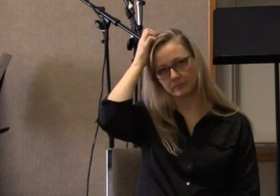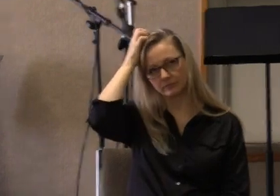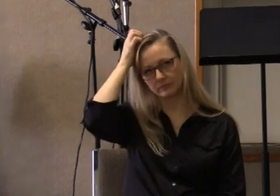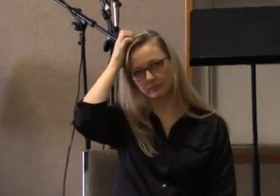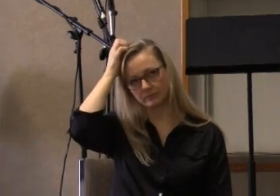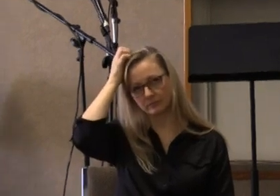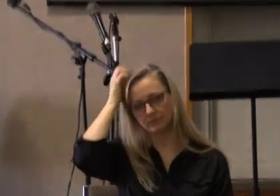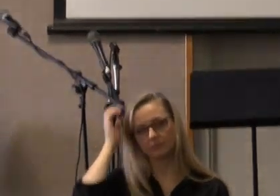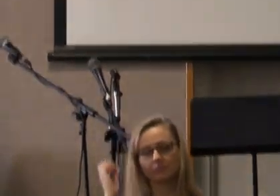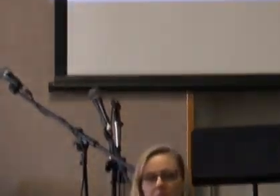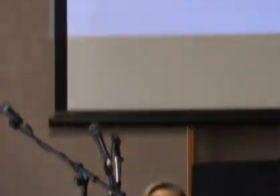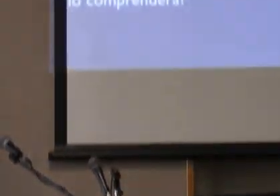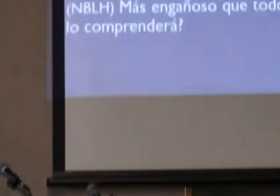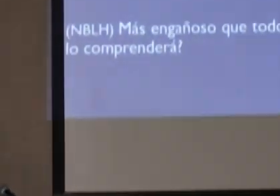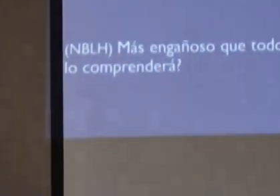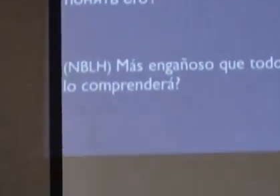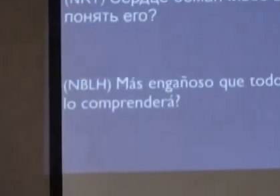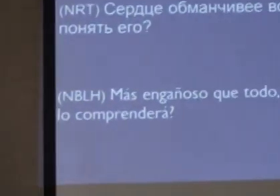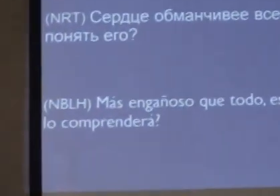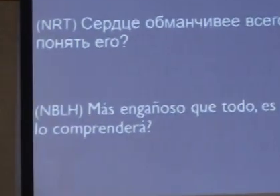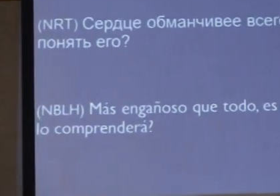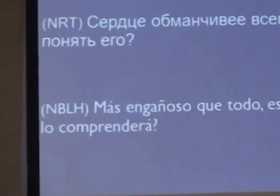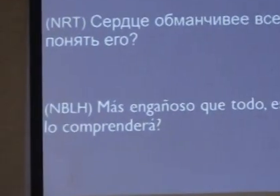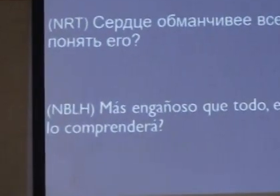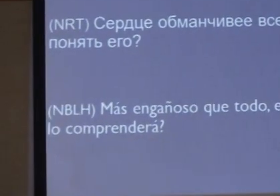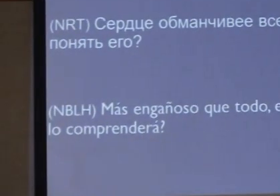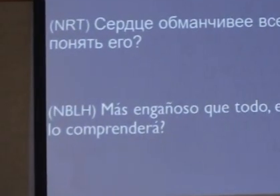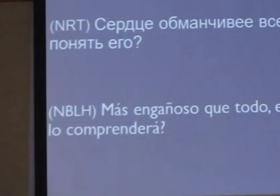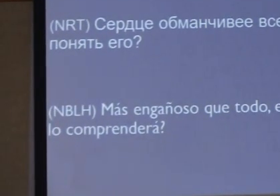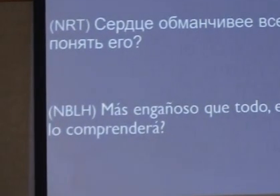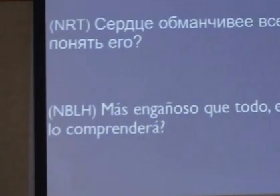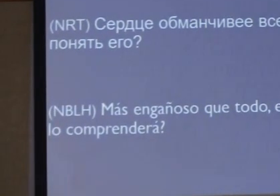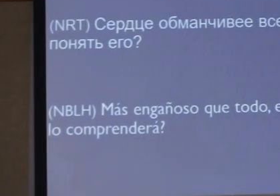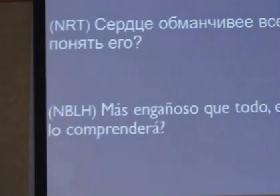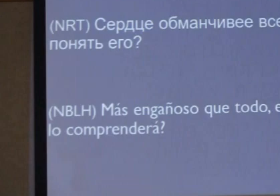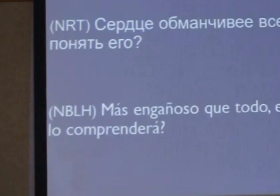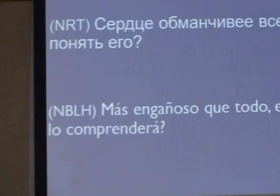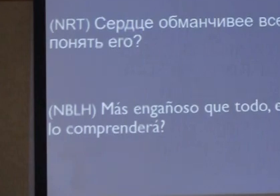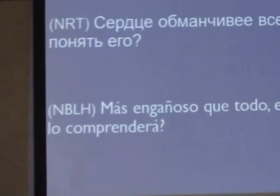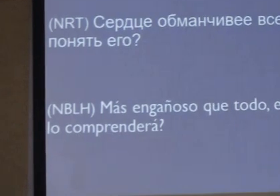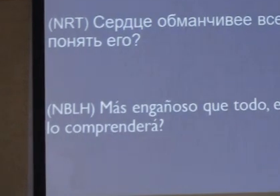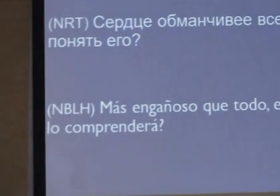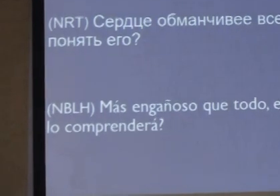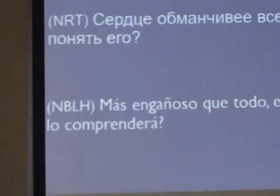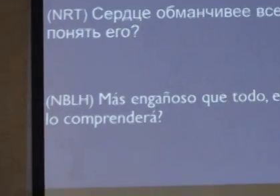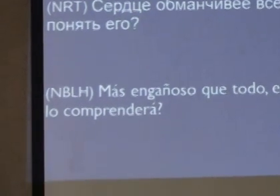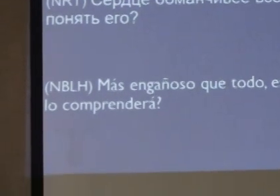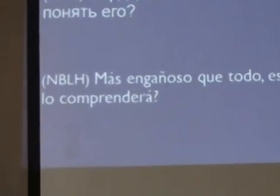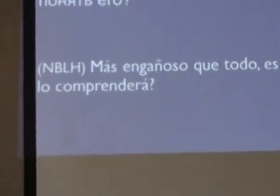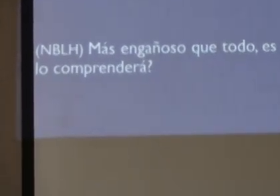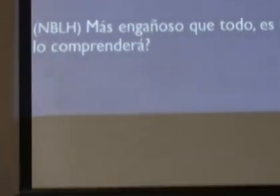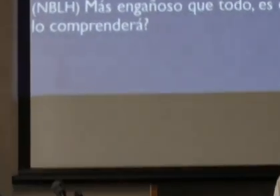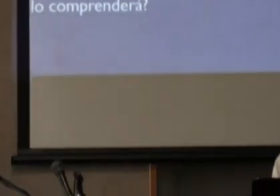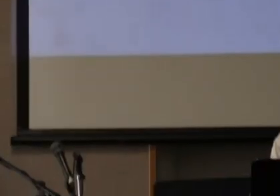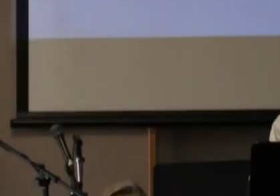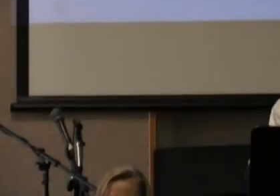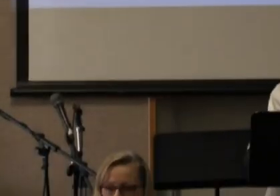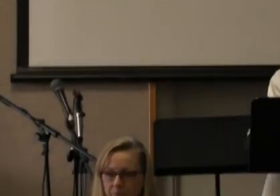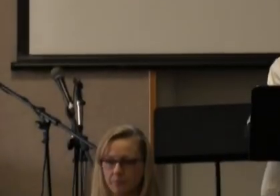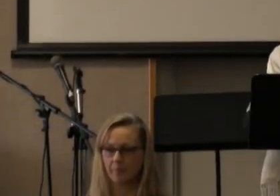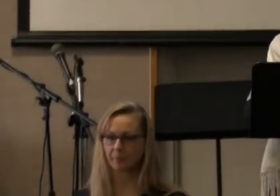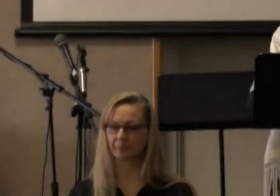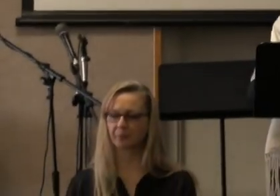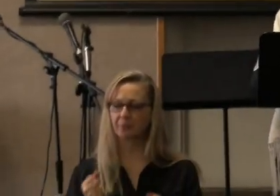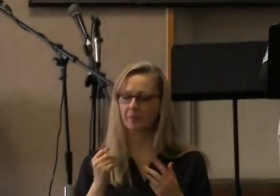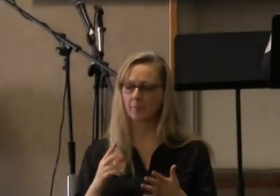is deceitful above all things and incurable. Who can know it?" Many of the versions use the phrase desperately